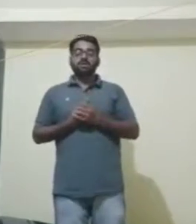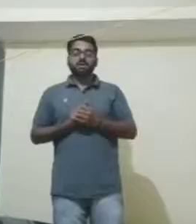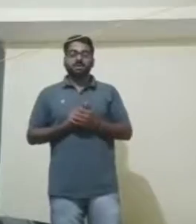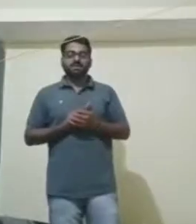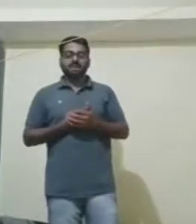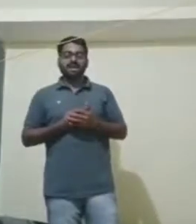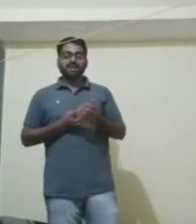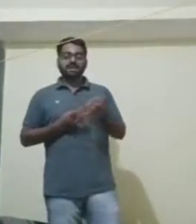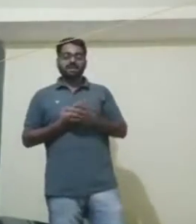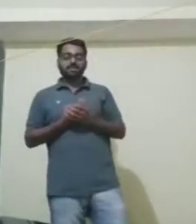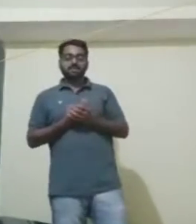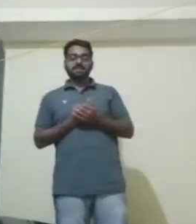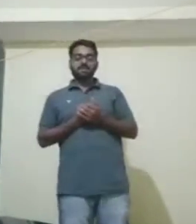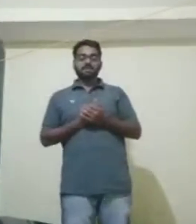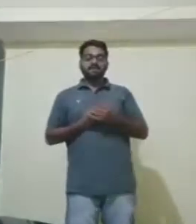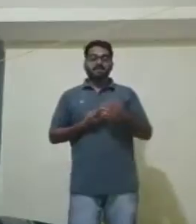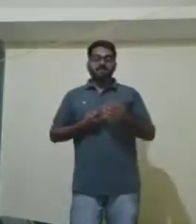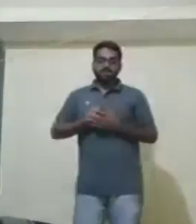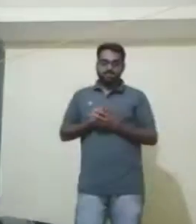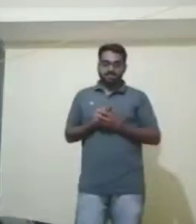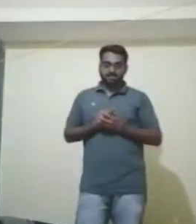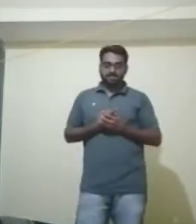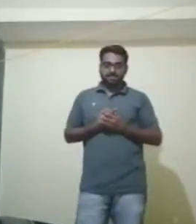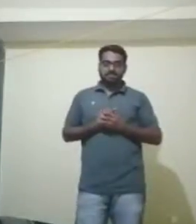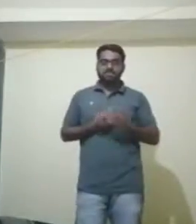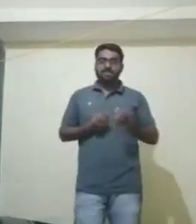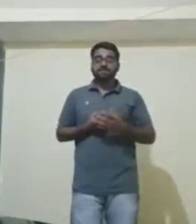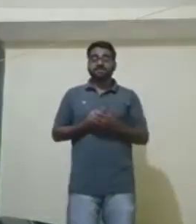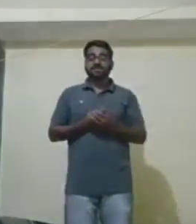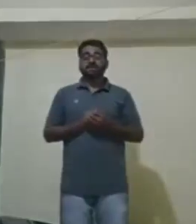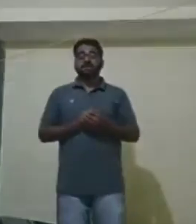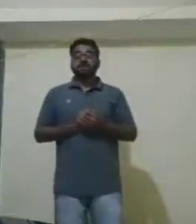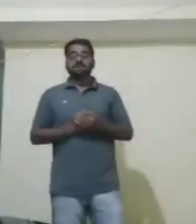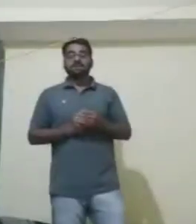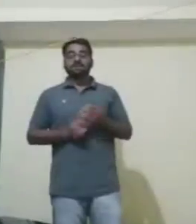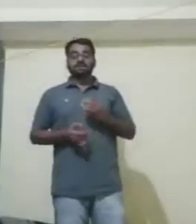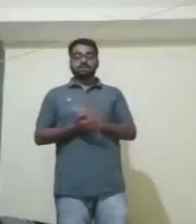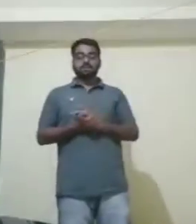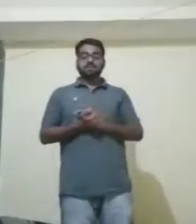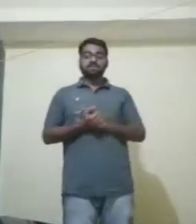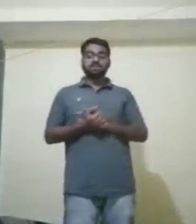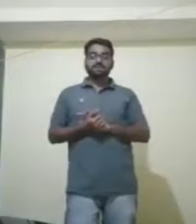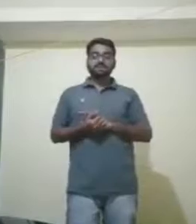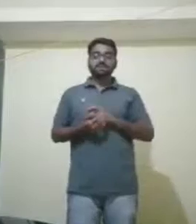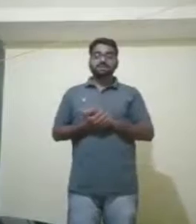to caret method, join method, string method,